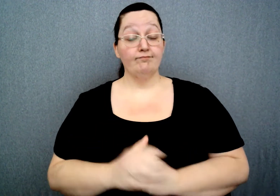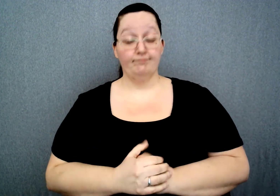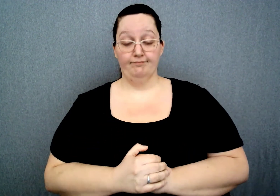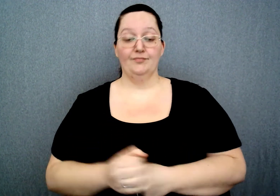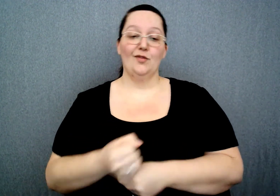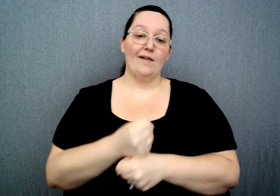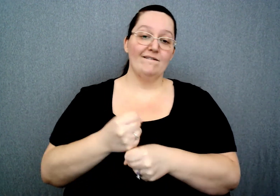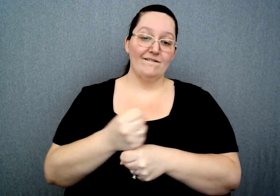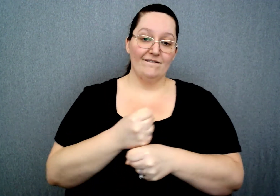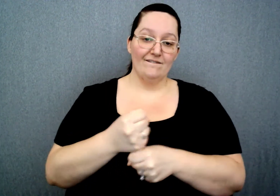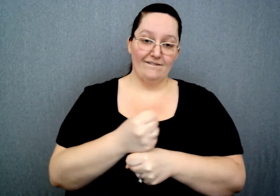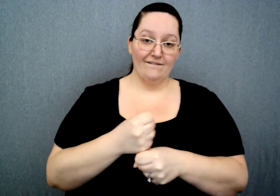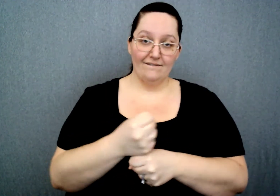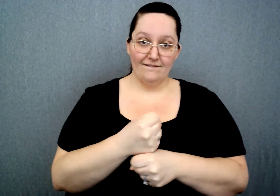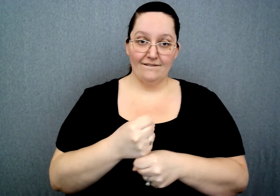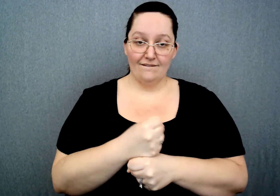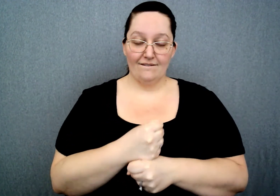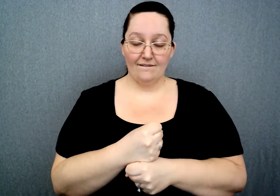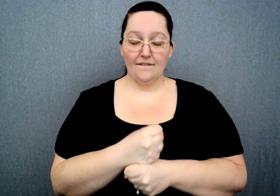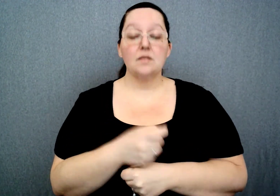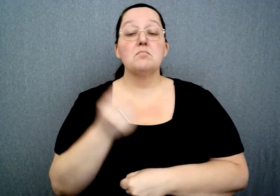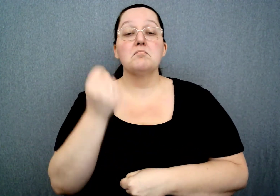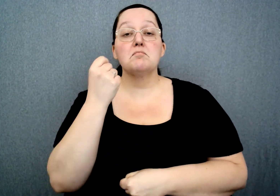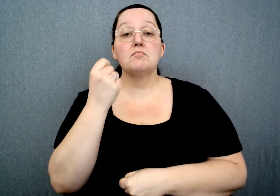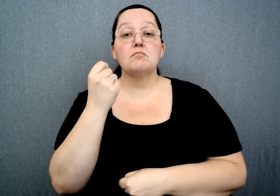Counterclockwise for right-handed. Coffee.